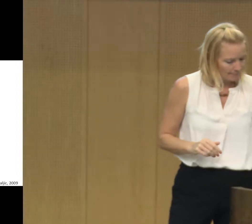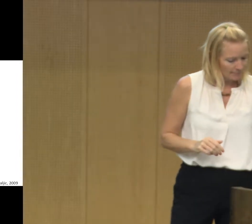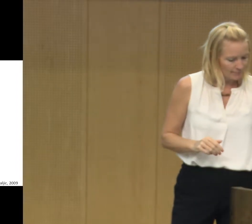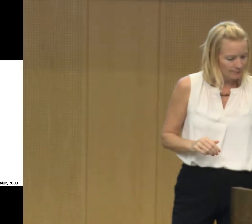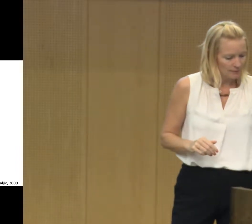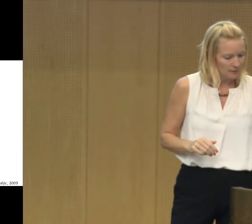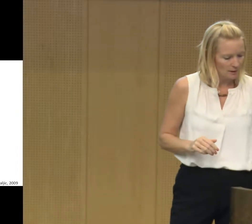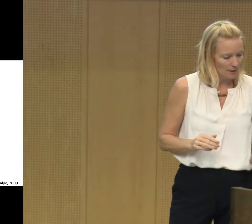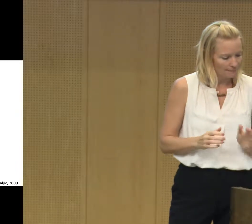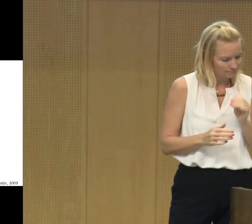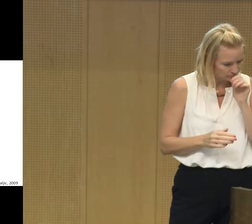video.